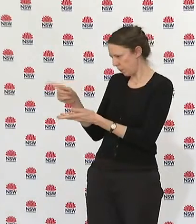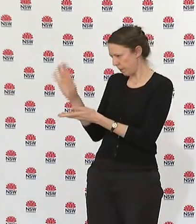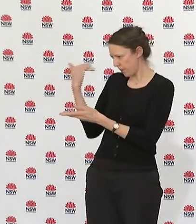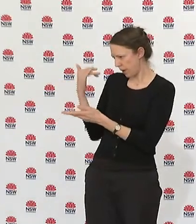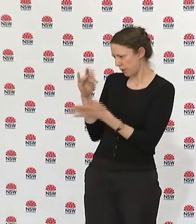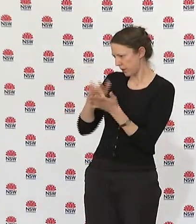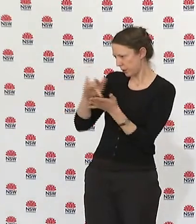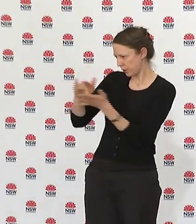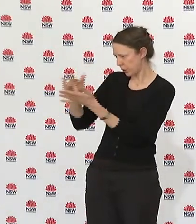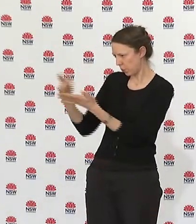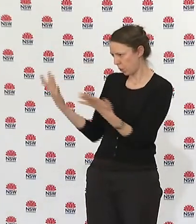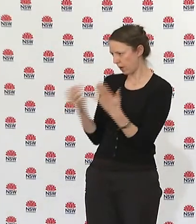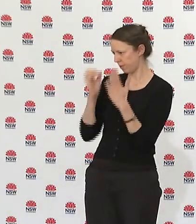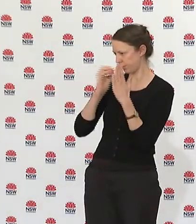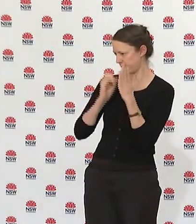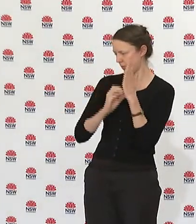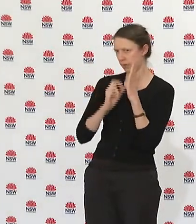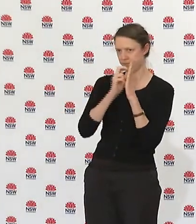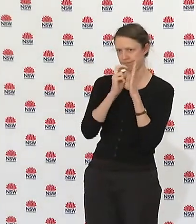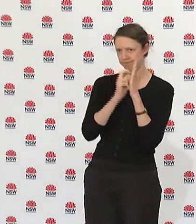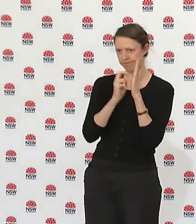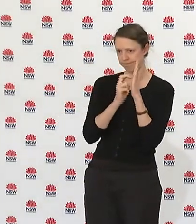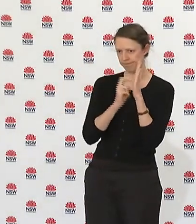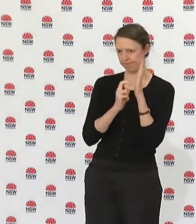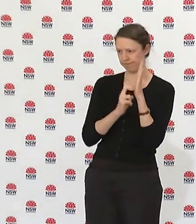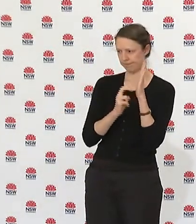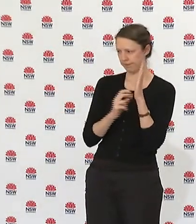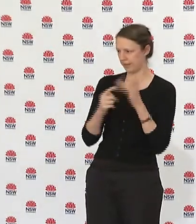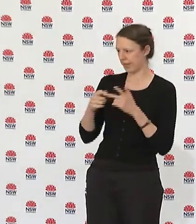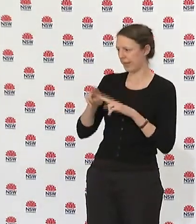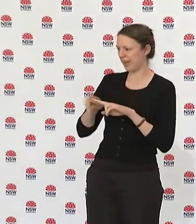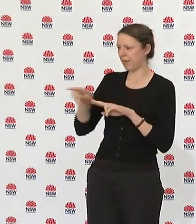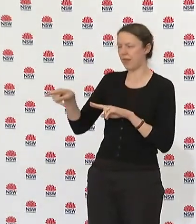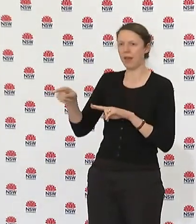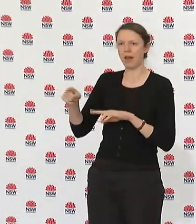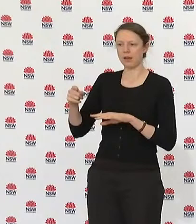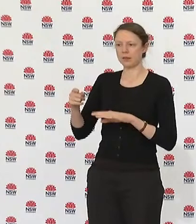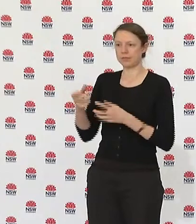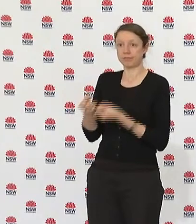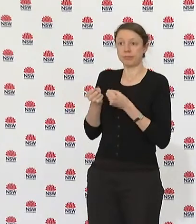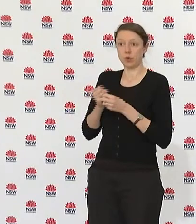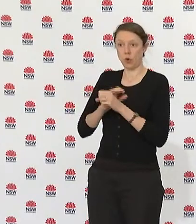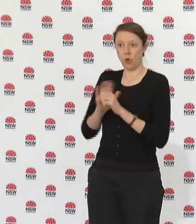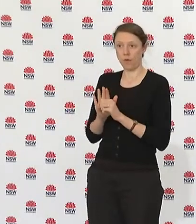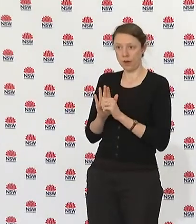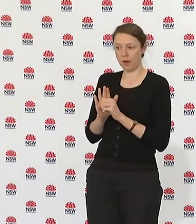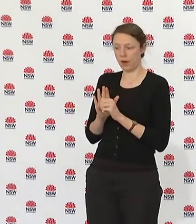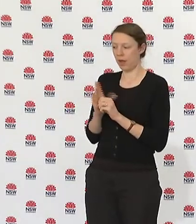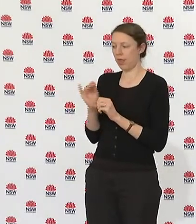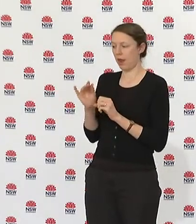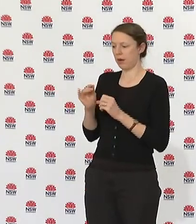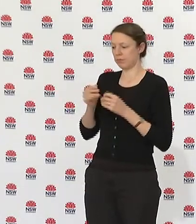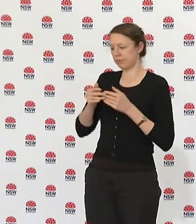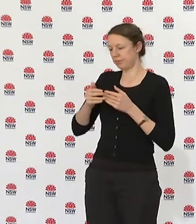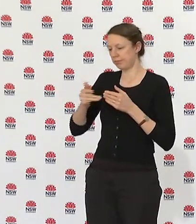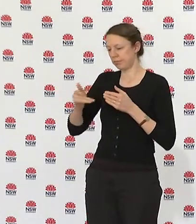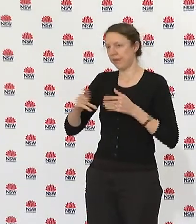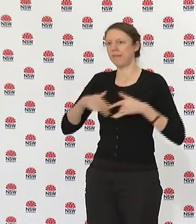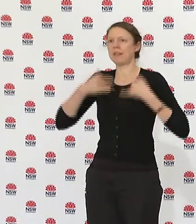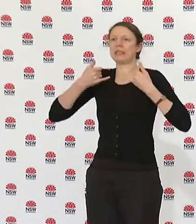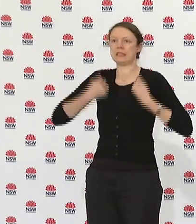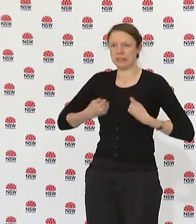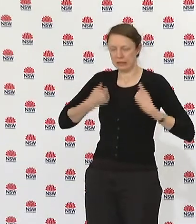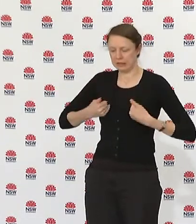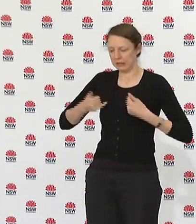inevitably when somebody is exposed, then they take some days to get sick, and then we interview them, and there's always a